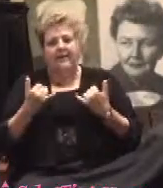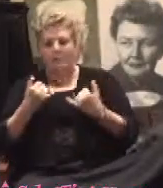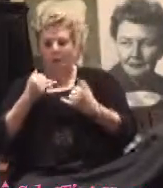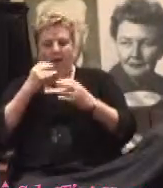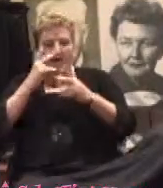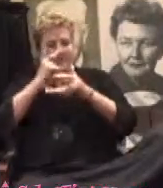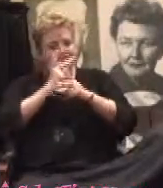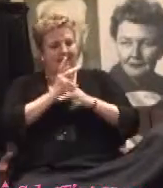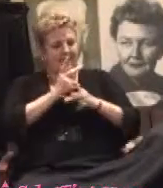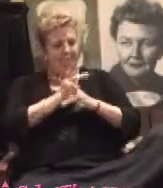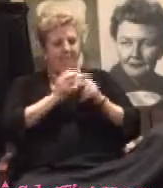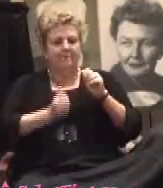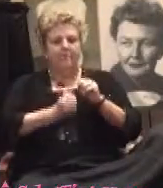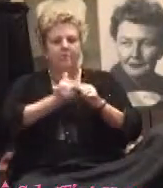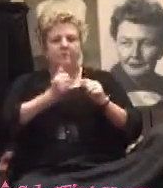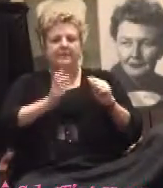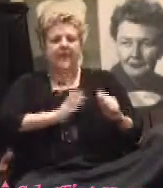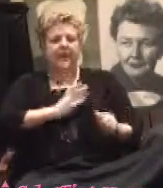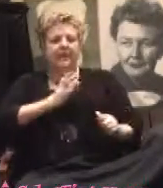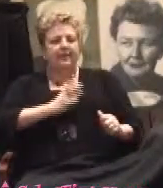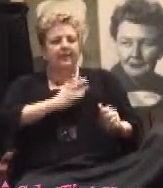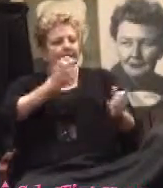loving, pure spirit I've ever met in my life. And I can't